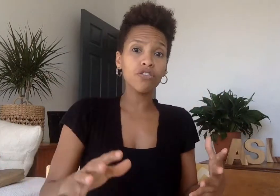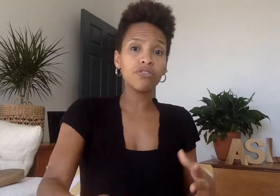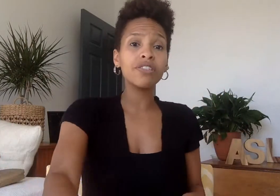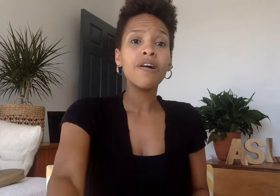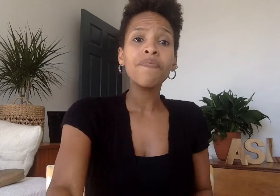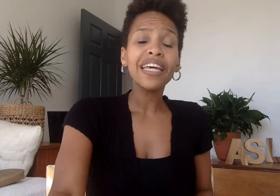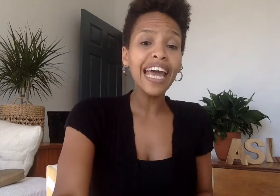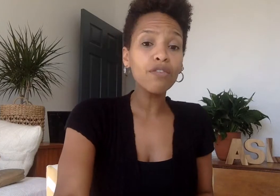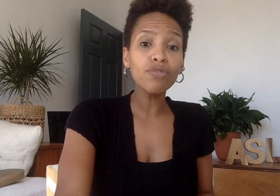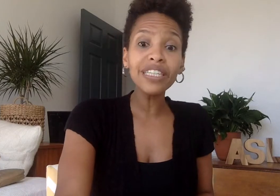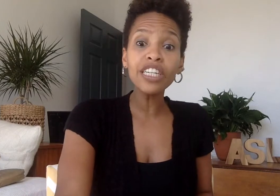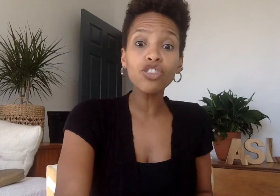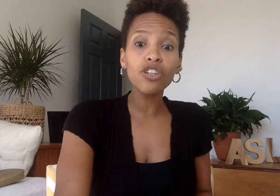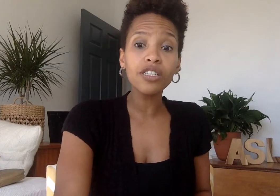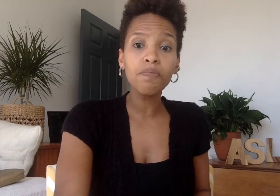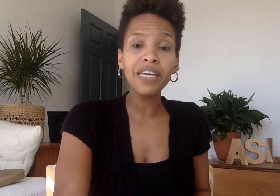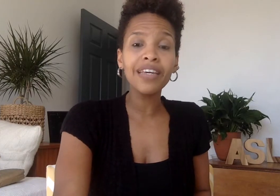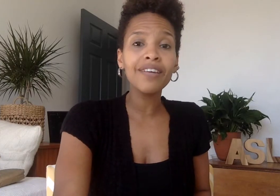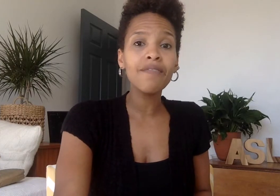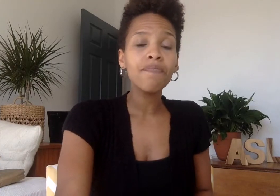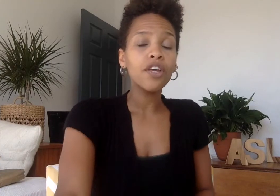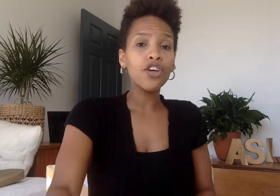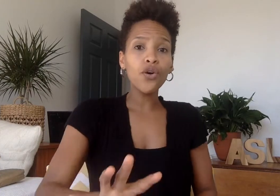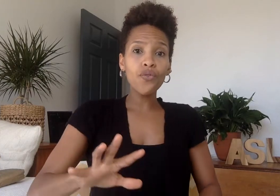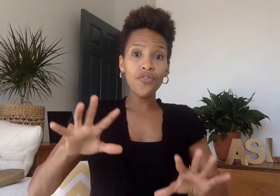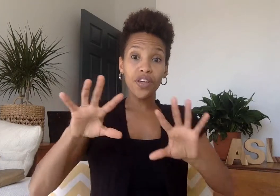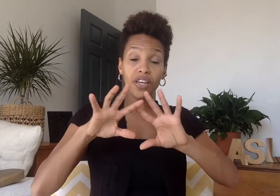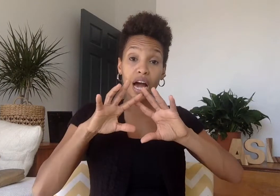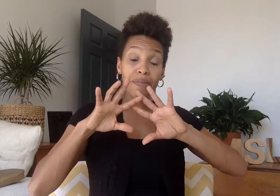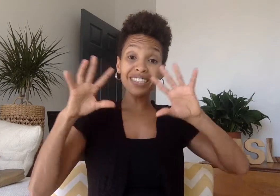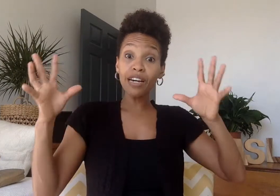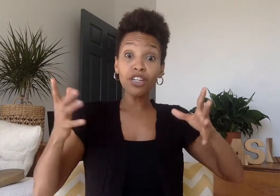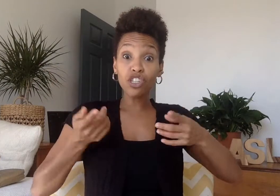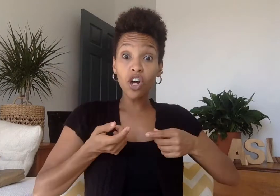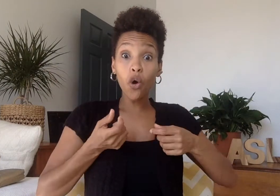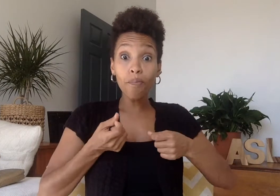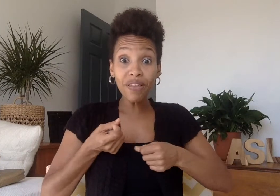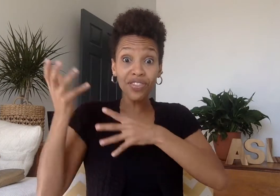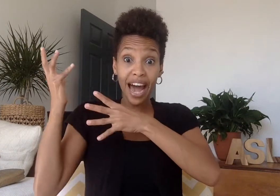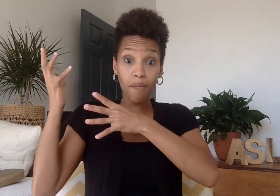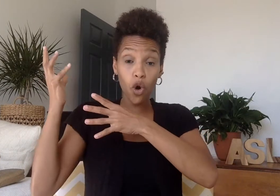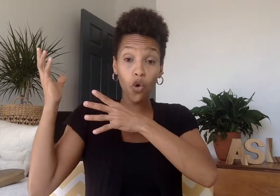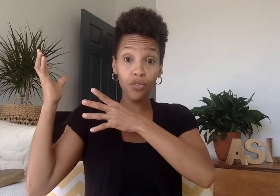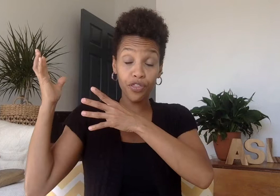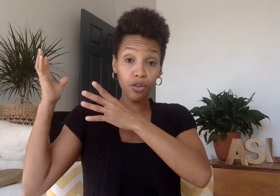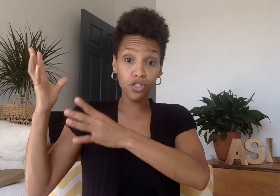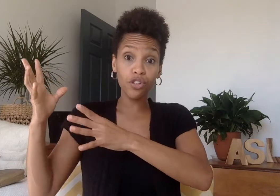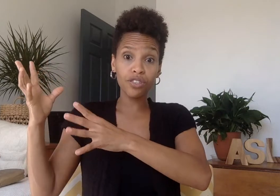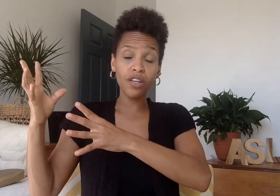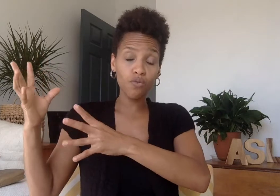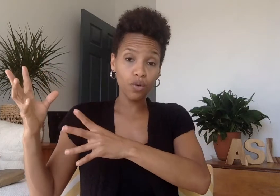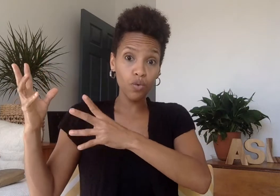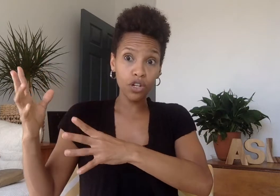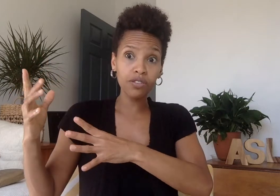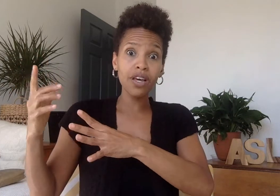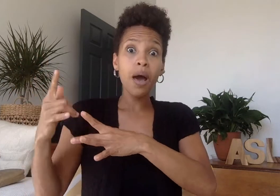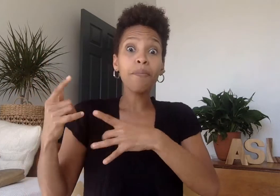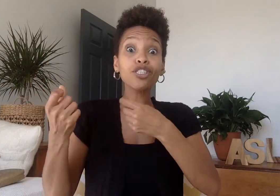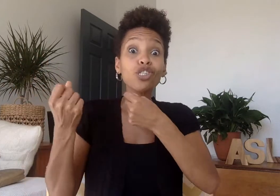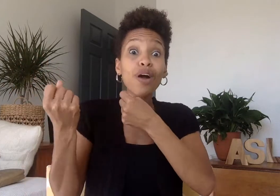words can really just be, I'm not saying we should omit those 13 words, but